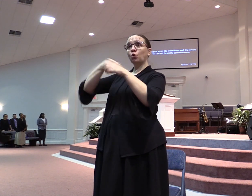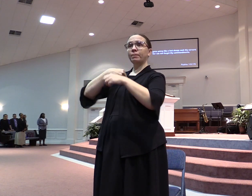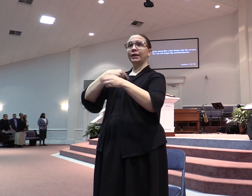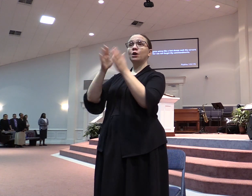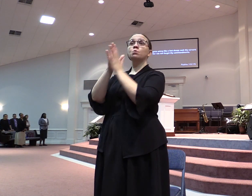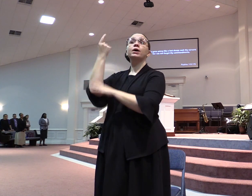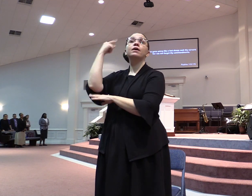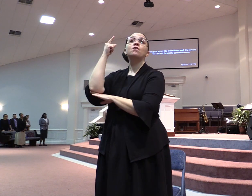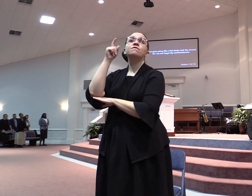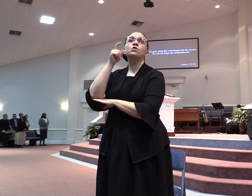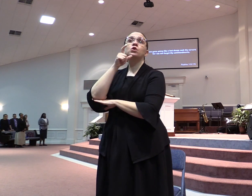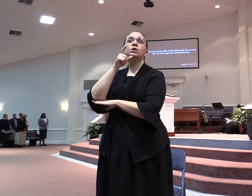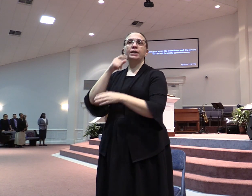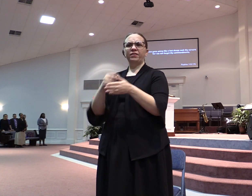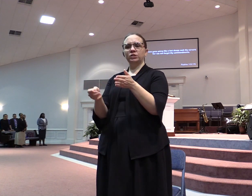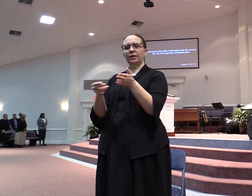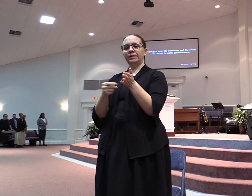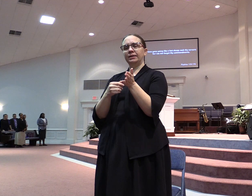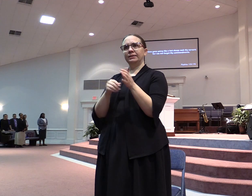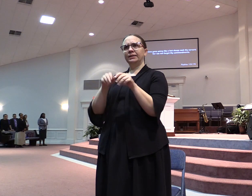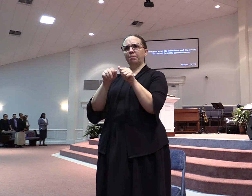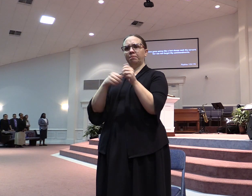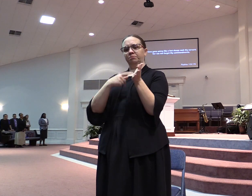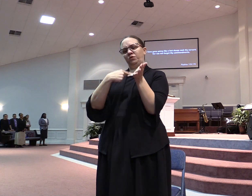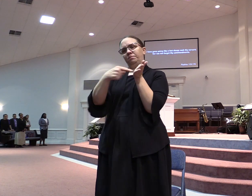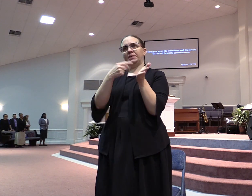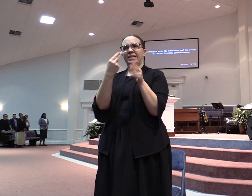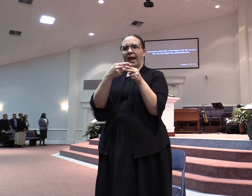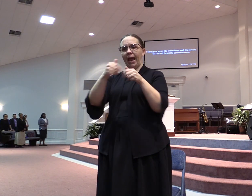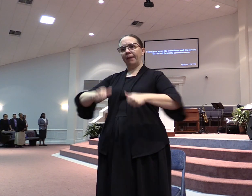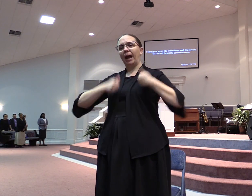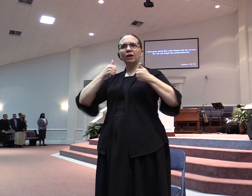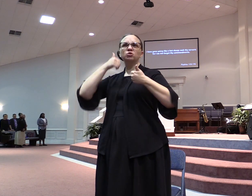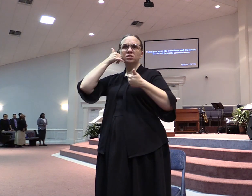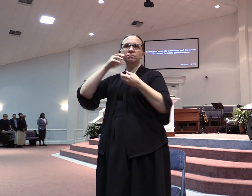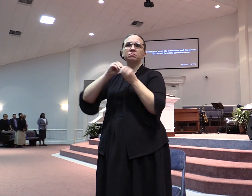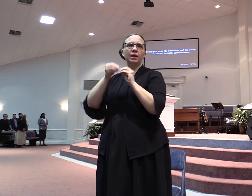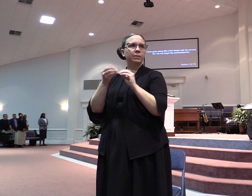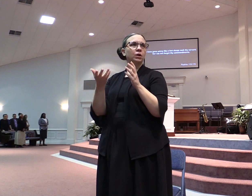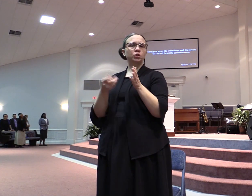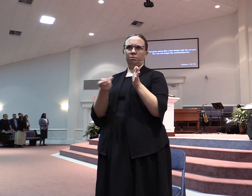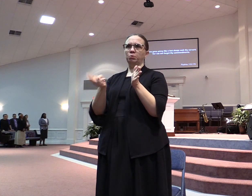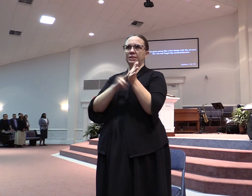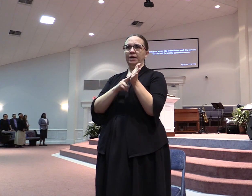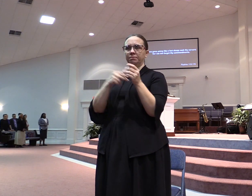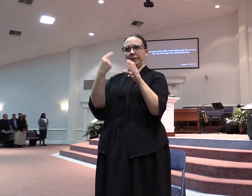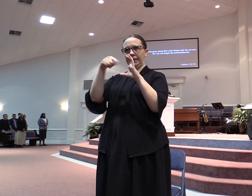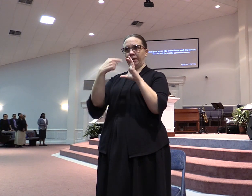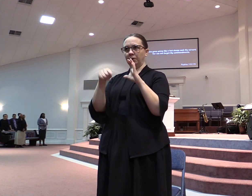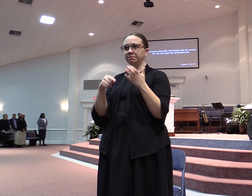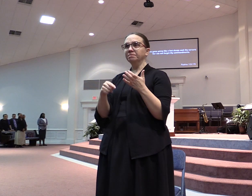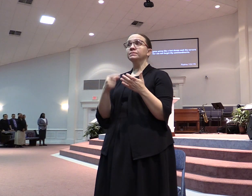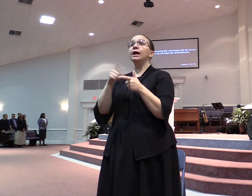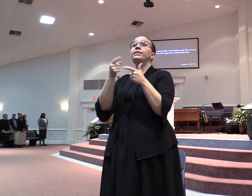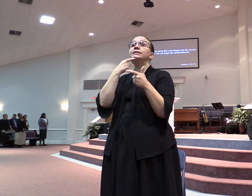for. Then there's a place for a name and an address and a phone number and a cell number and an email address.